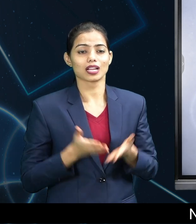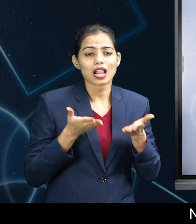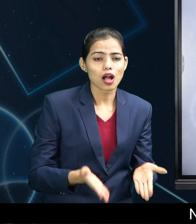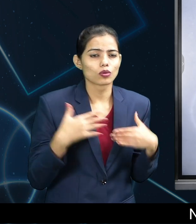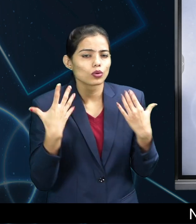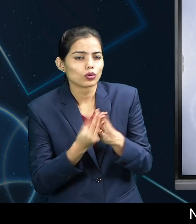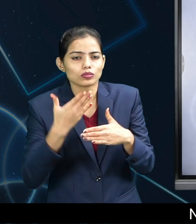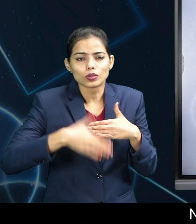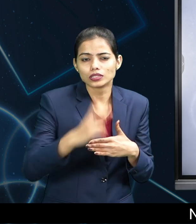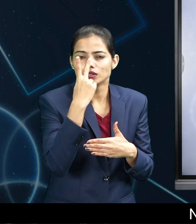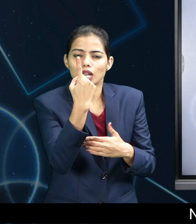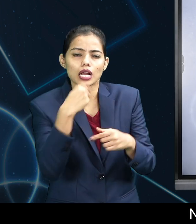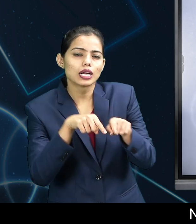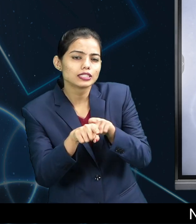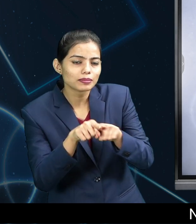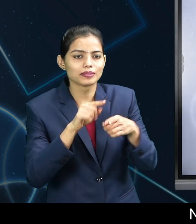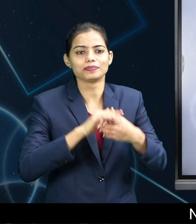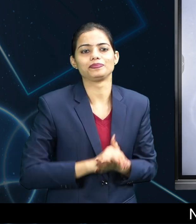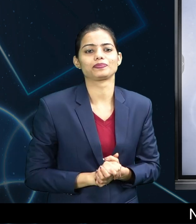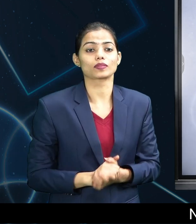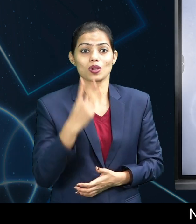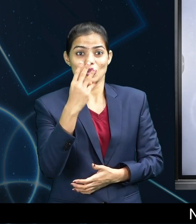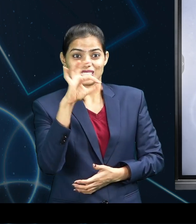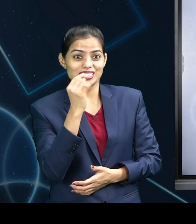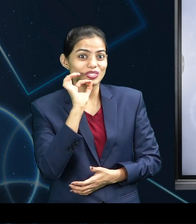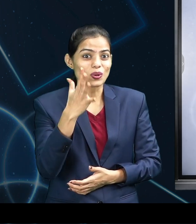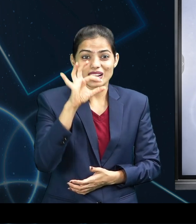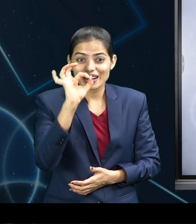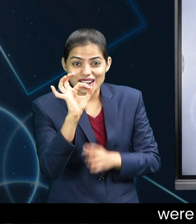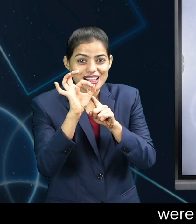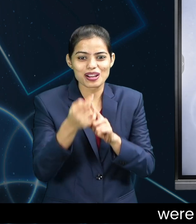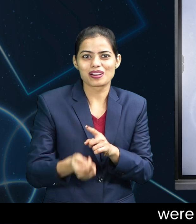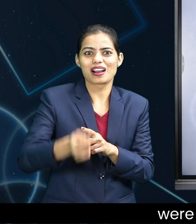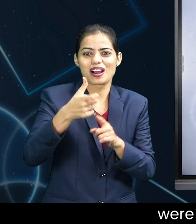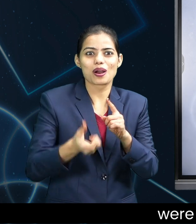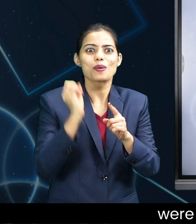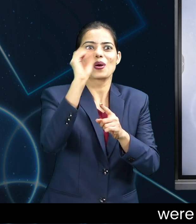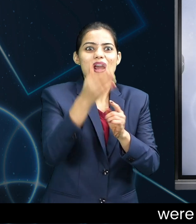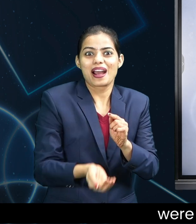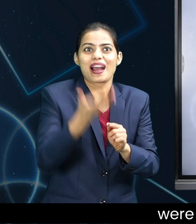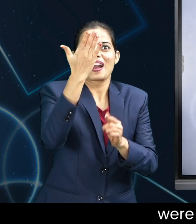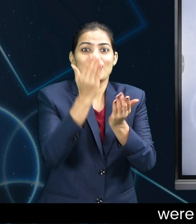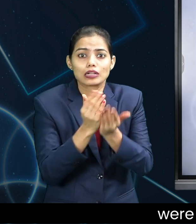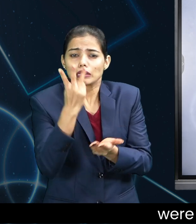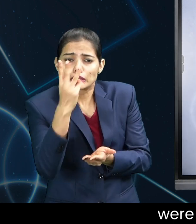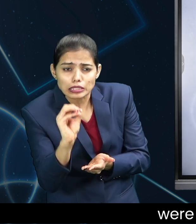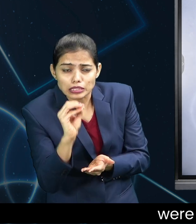Now we will see one example. 3 coins were tossed 30 times simultaneously.